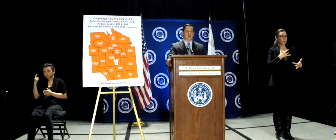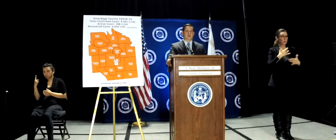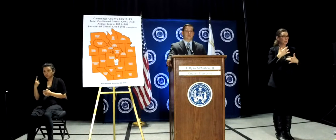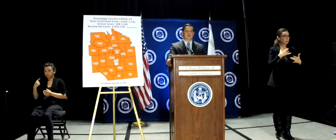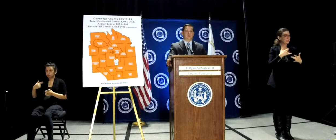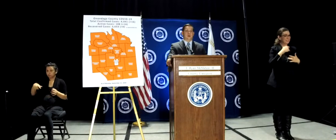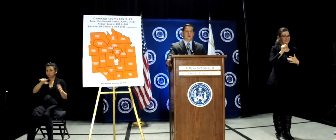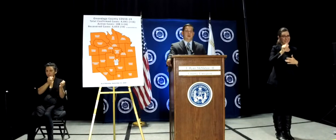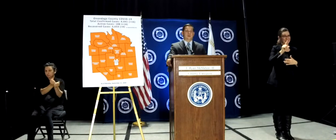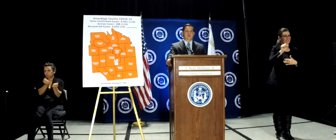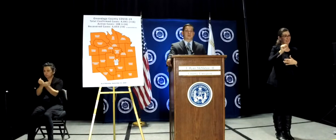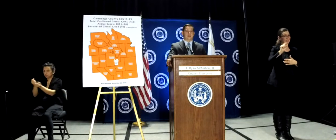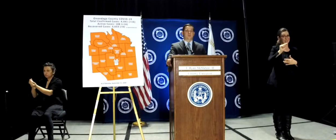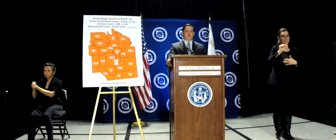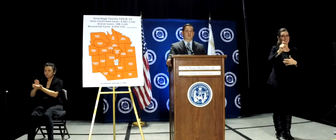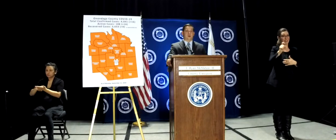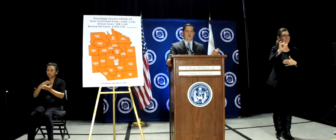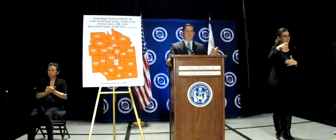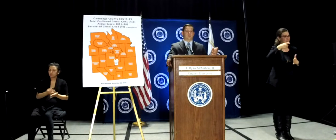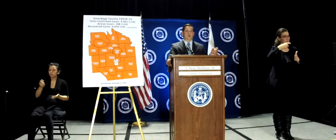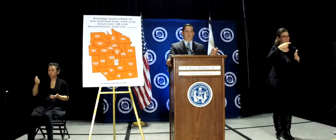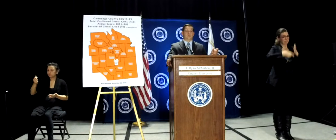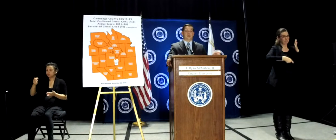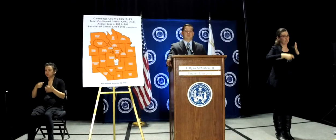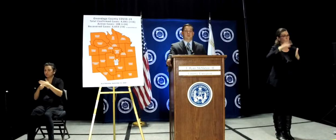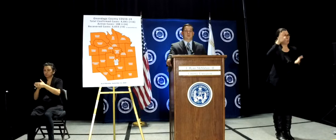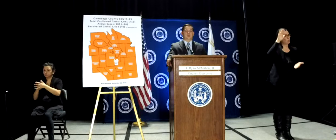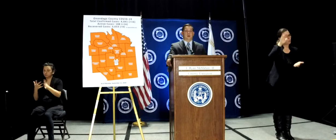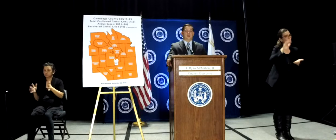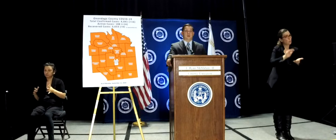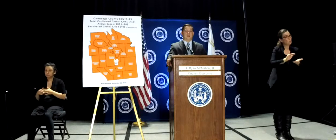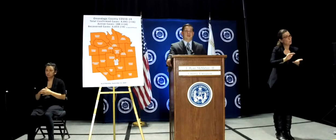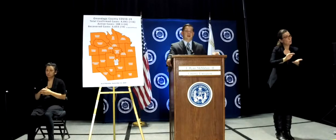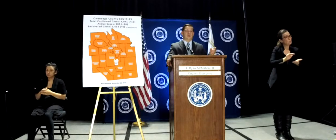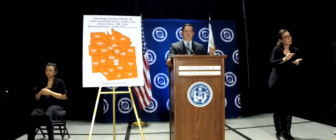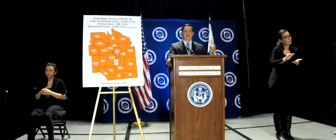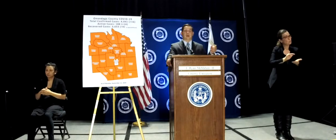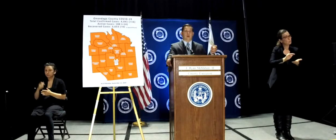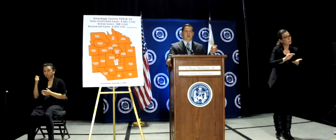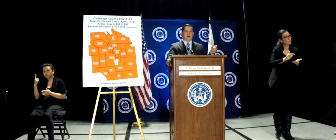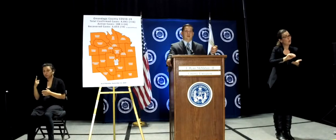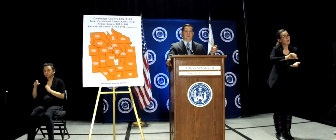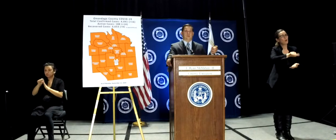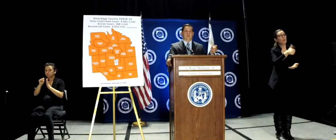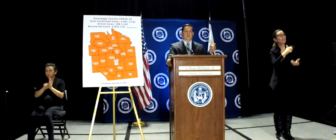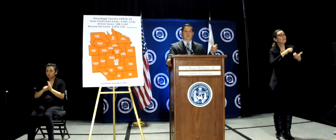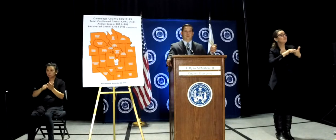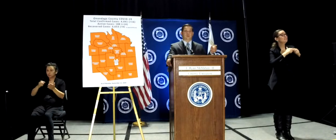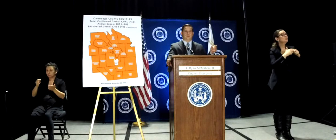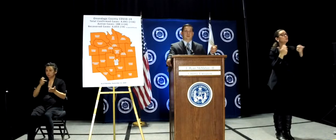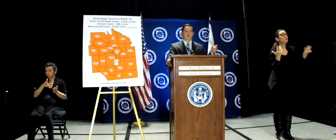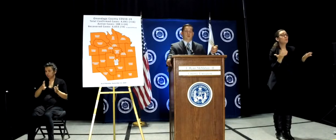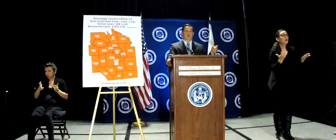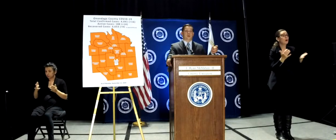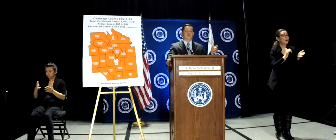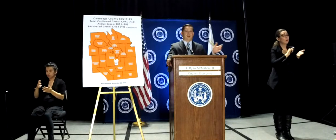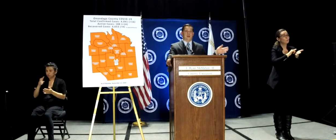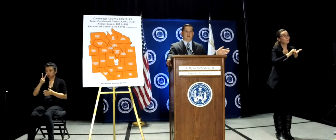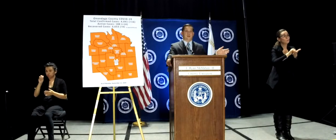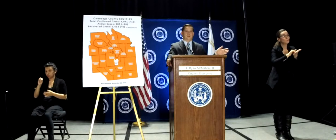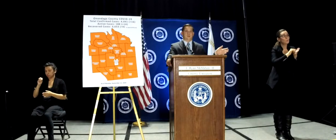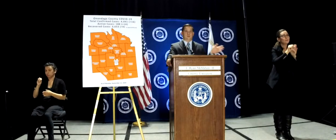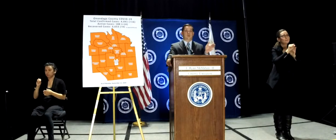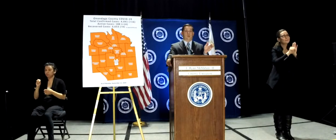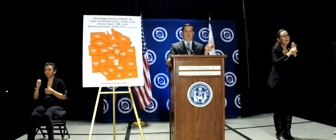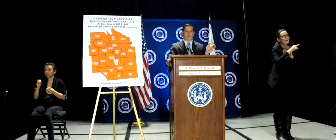painful cut is the state budget cut of 20%. They have not called it a cut yet, but it's a 20% withholding of